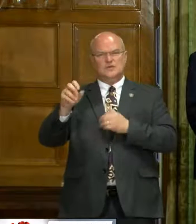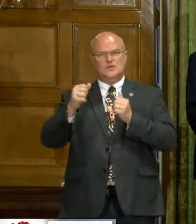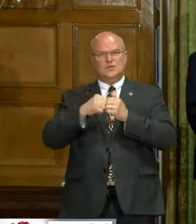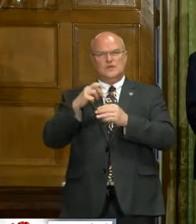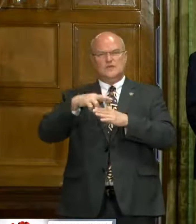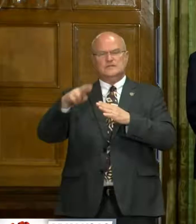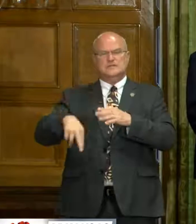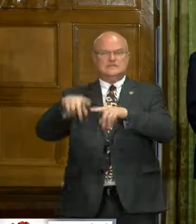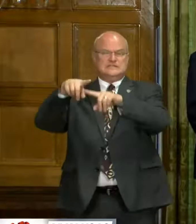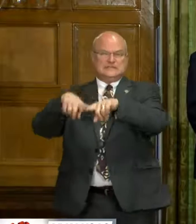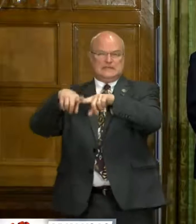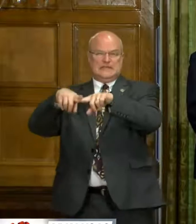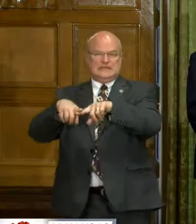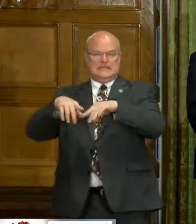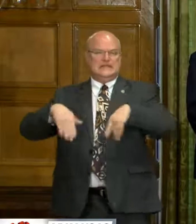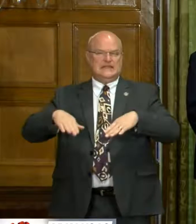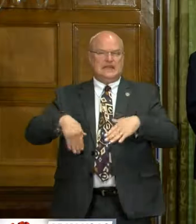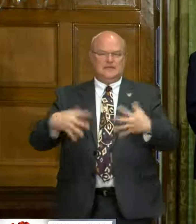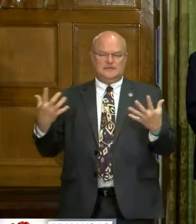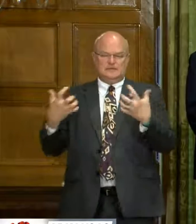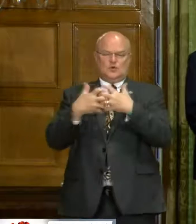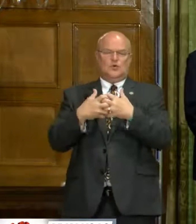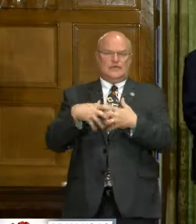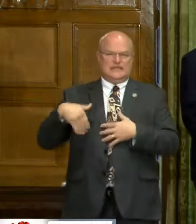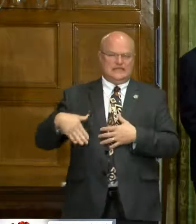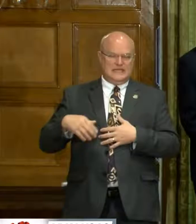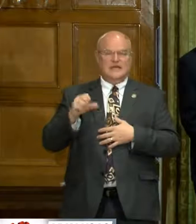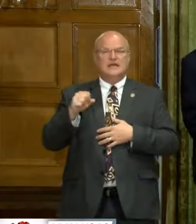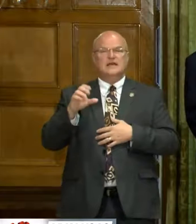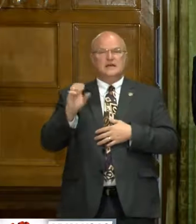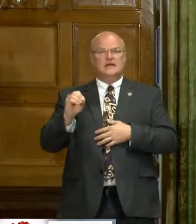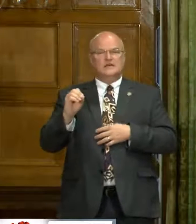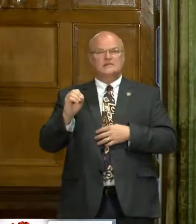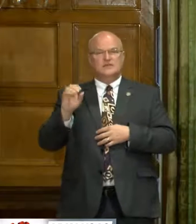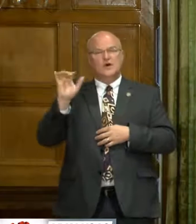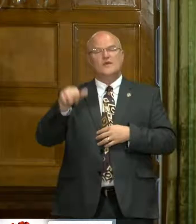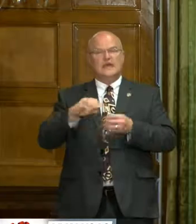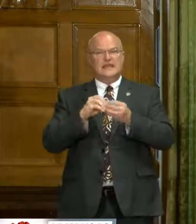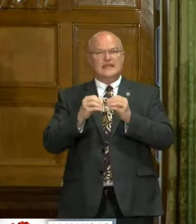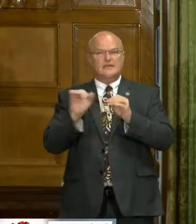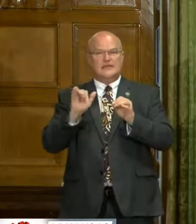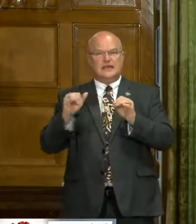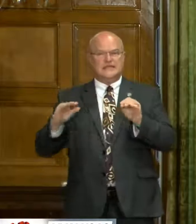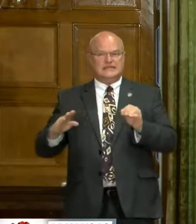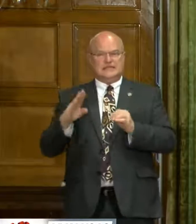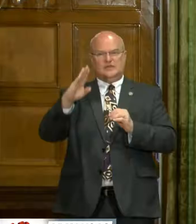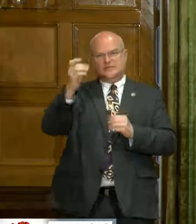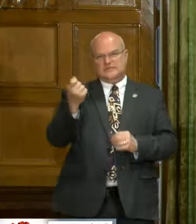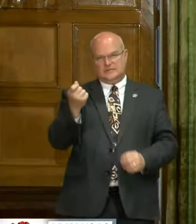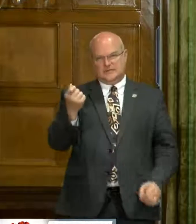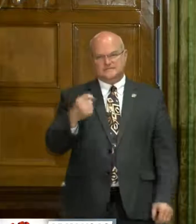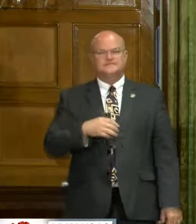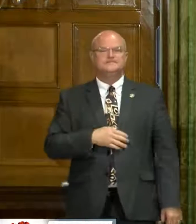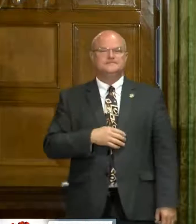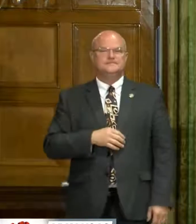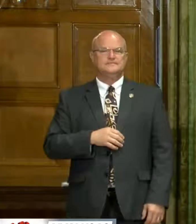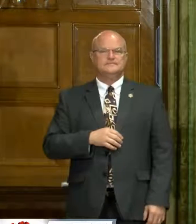where the results are pending and have not been collated yet. So that number is likely to increase somewhat.